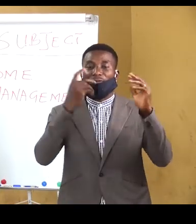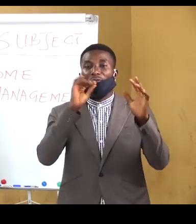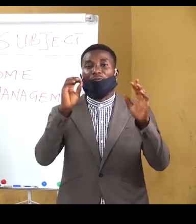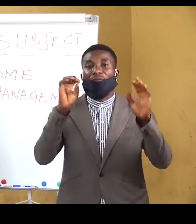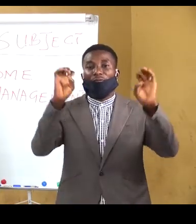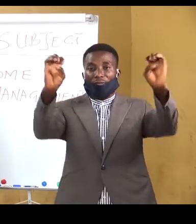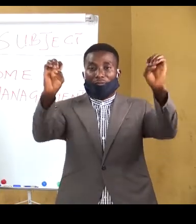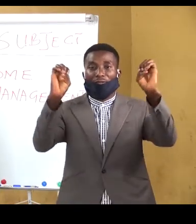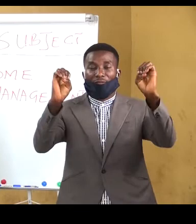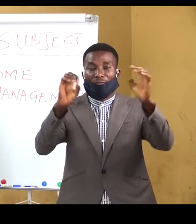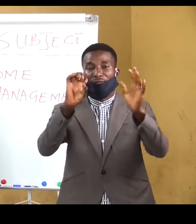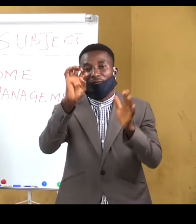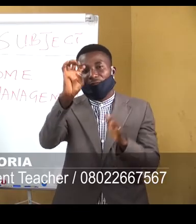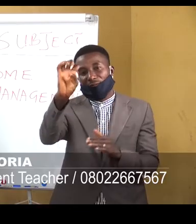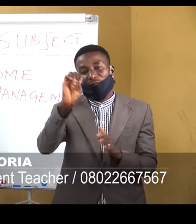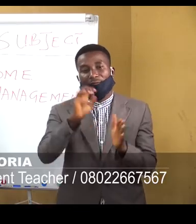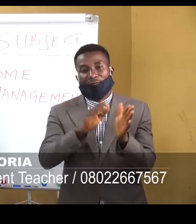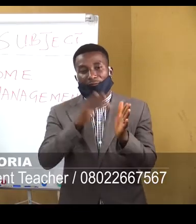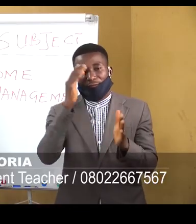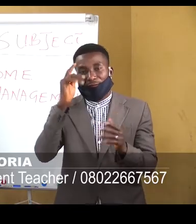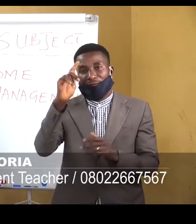e-learning, television.